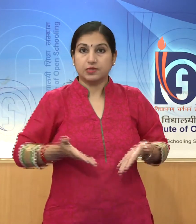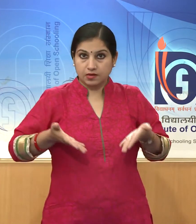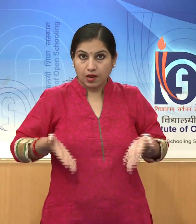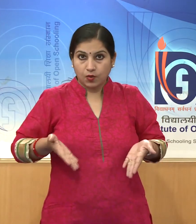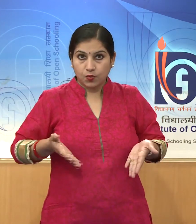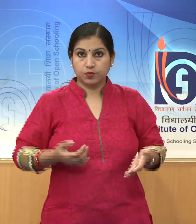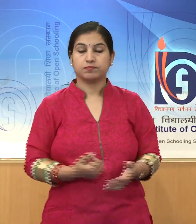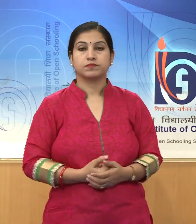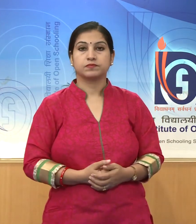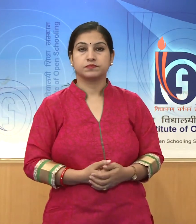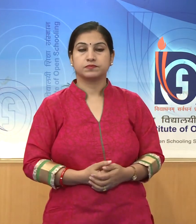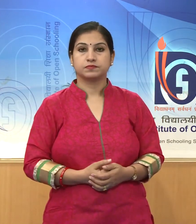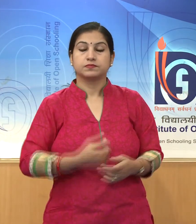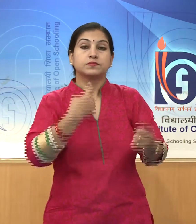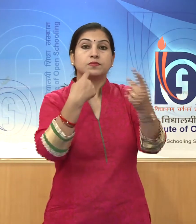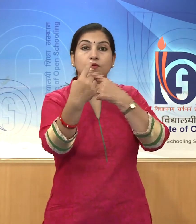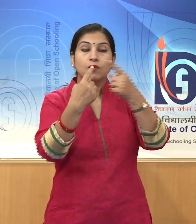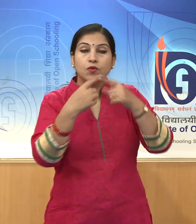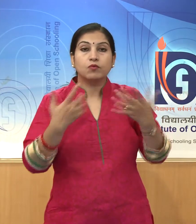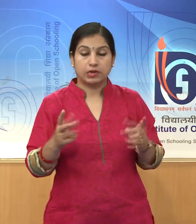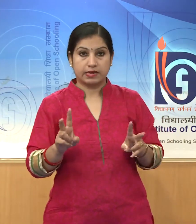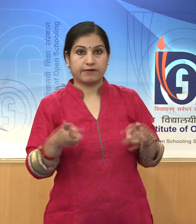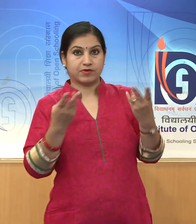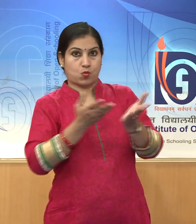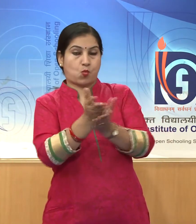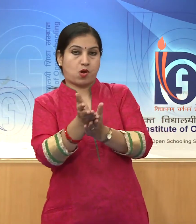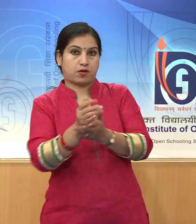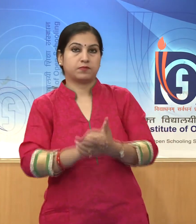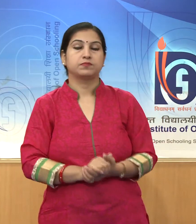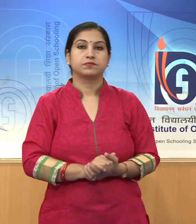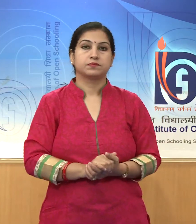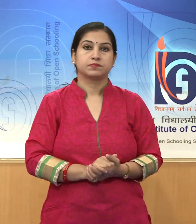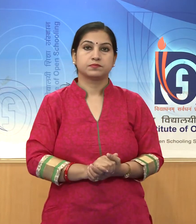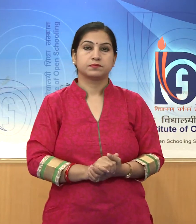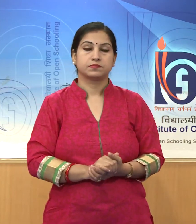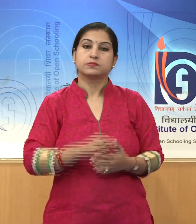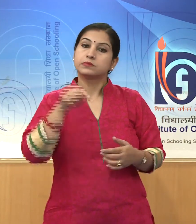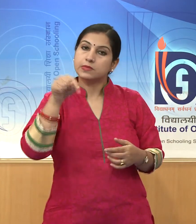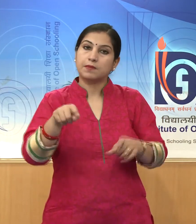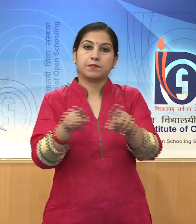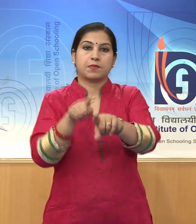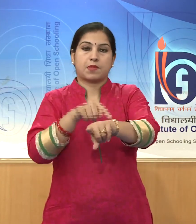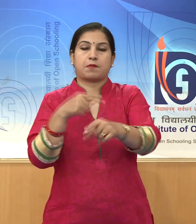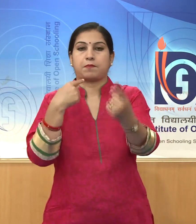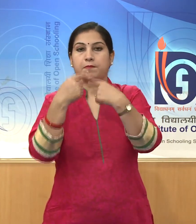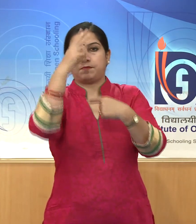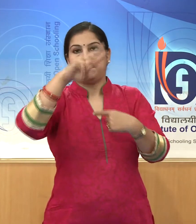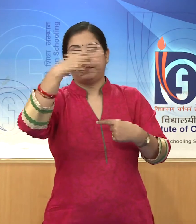Now, we will discuss a different kind of contemporary painting, that is